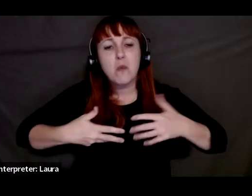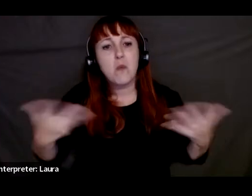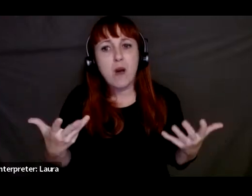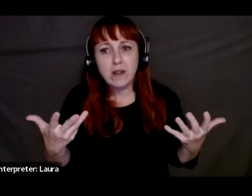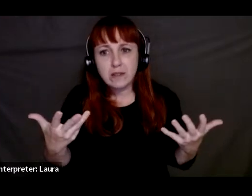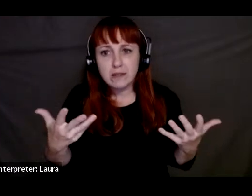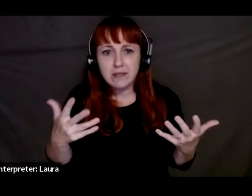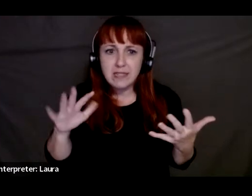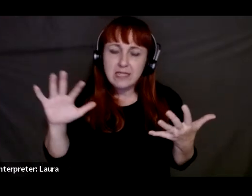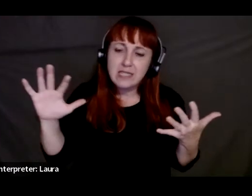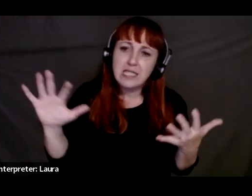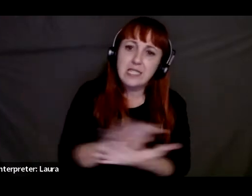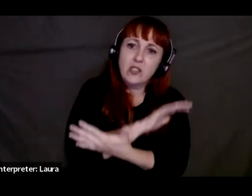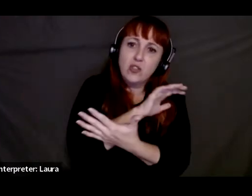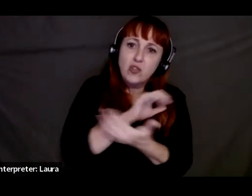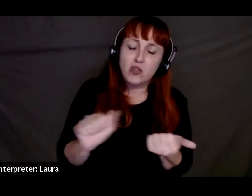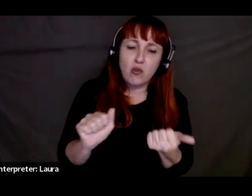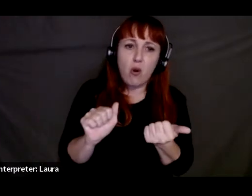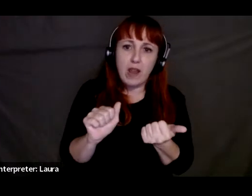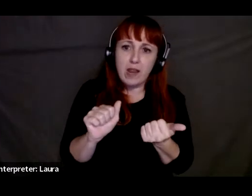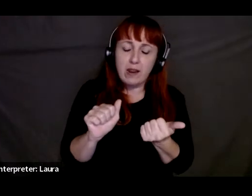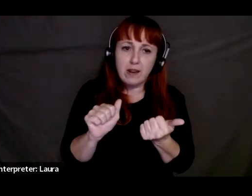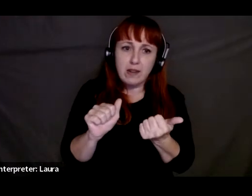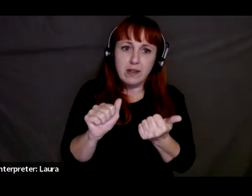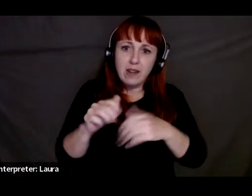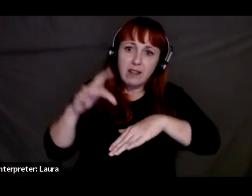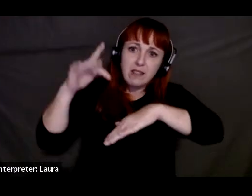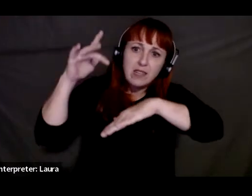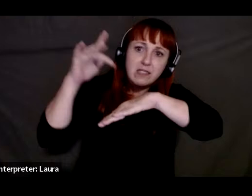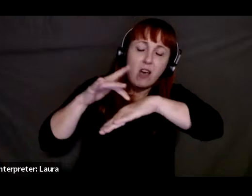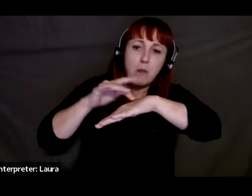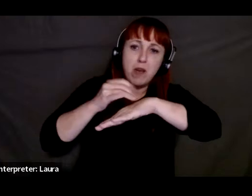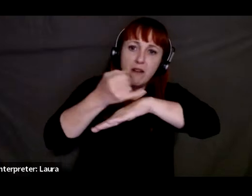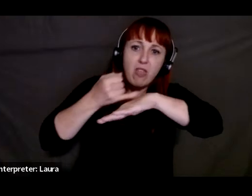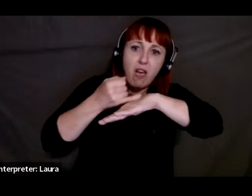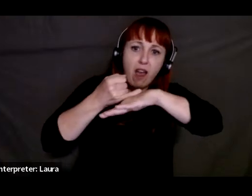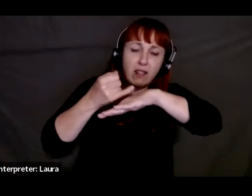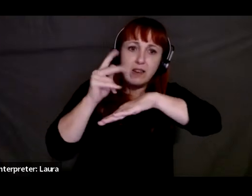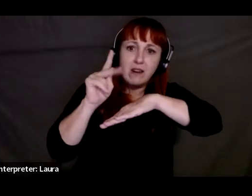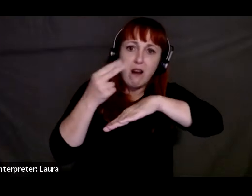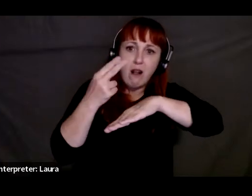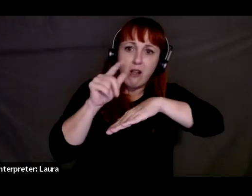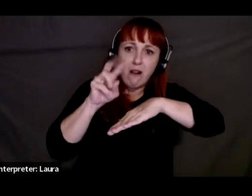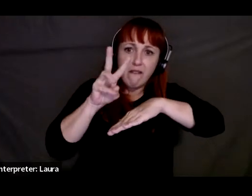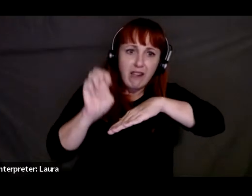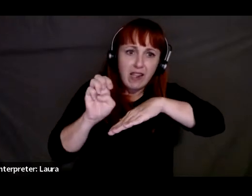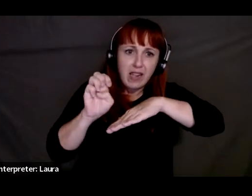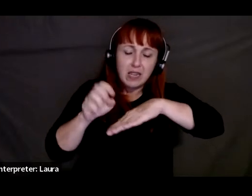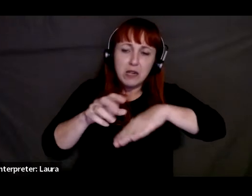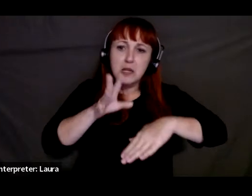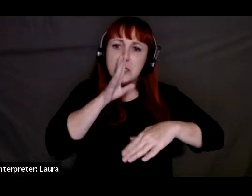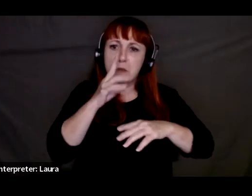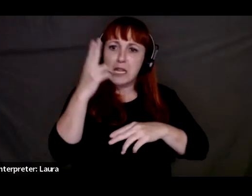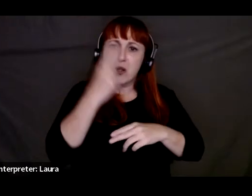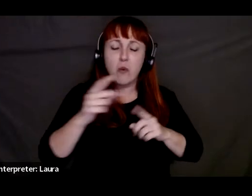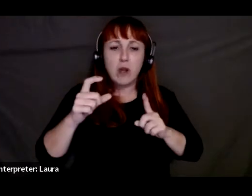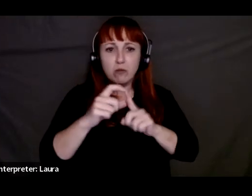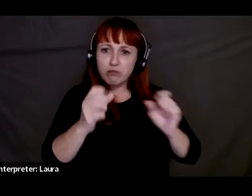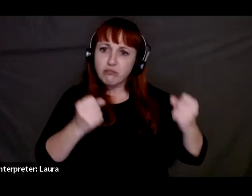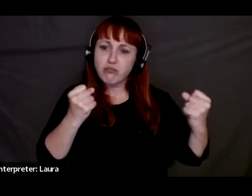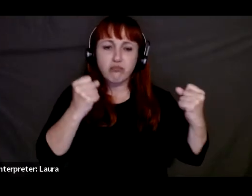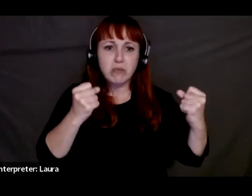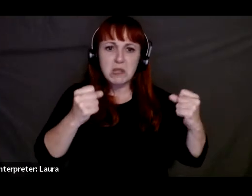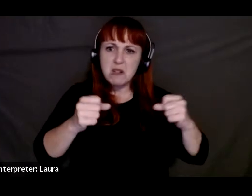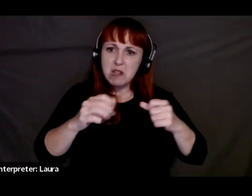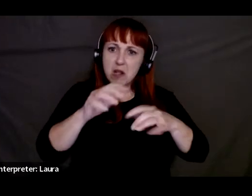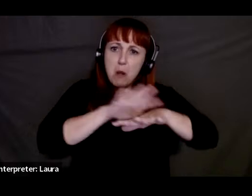To destroy the very top of Kahoolawe, Kohe Malamalama O Kanaloa.